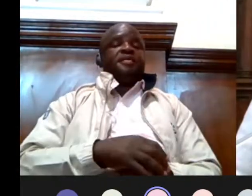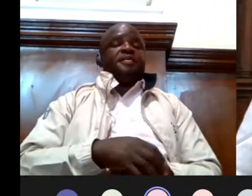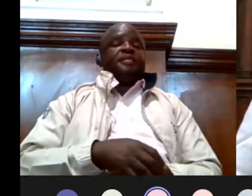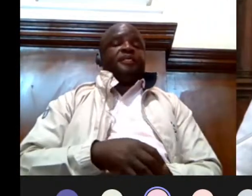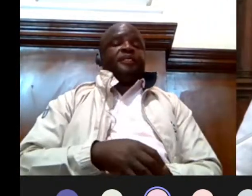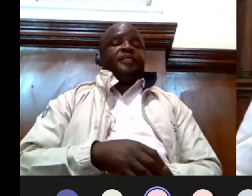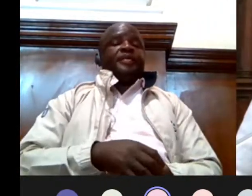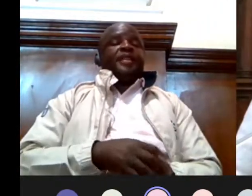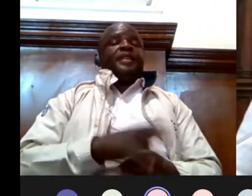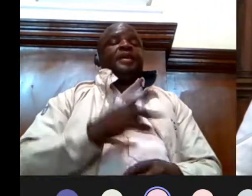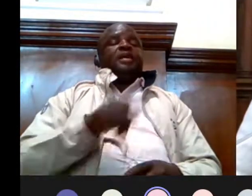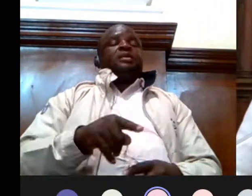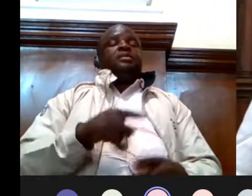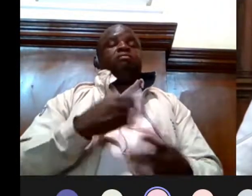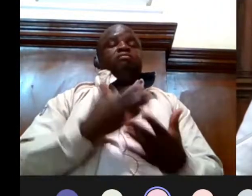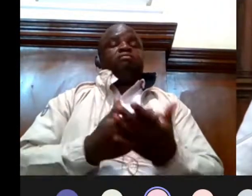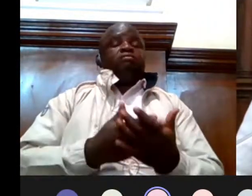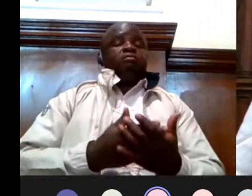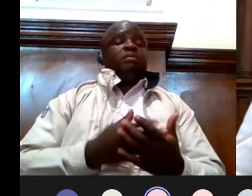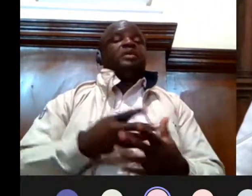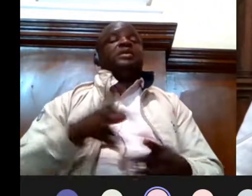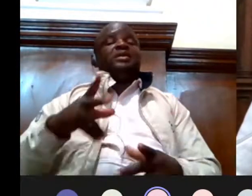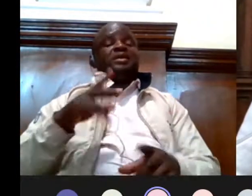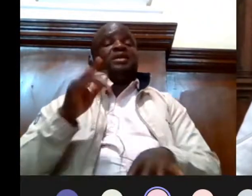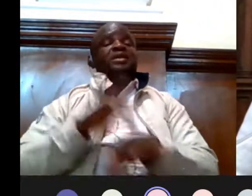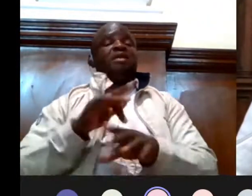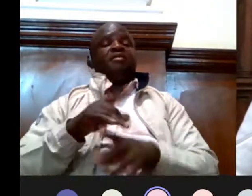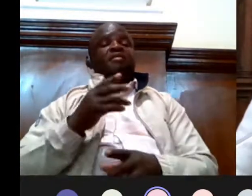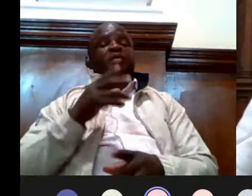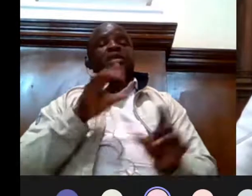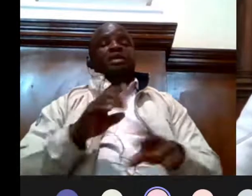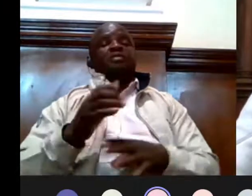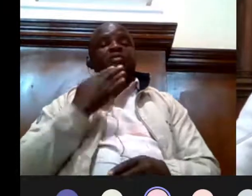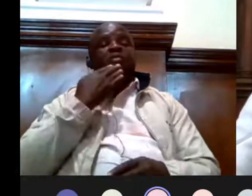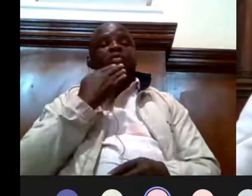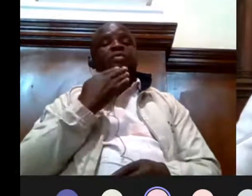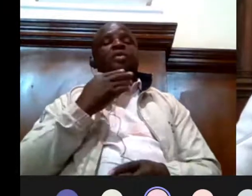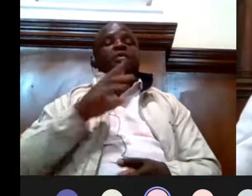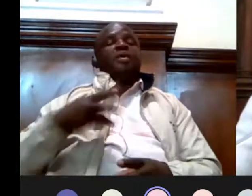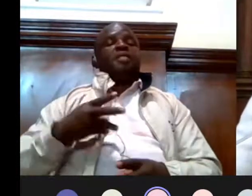which affects women in particularly. I thank you, Honorable Speaker.